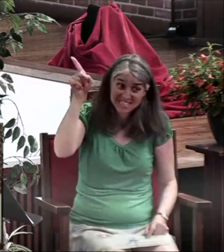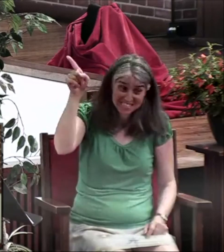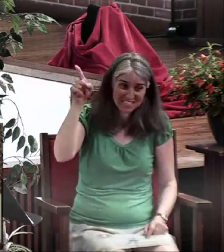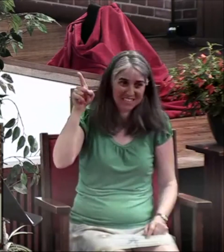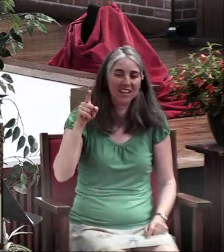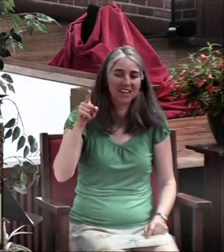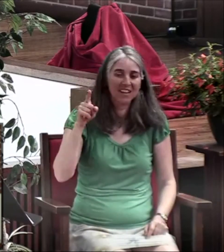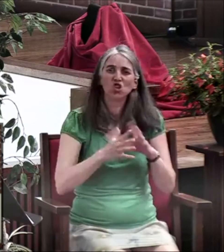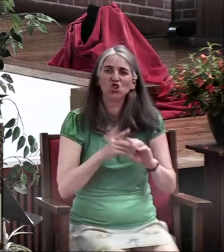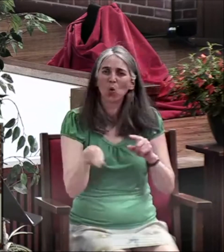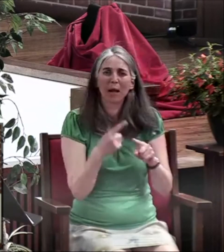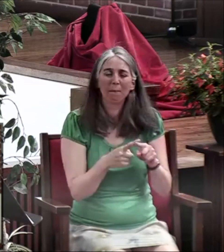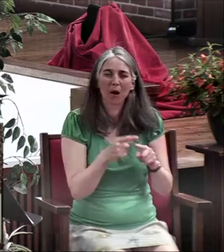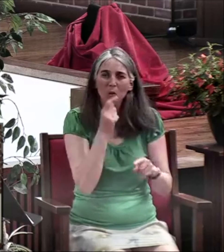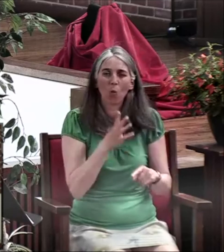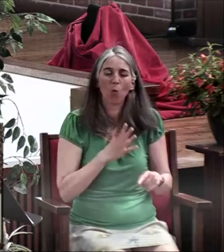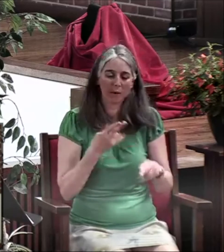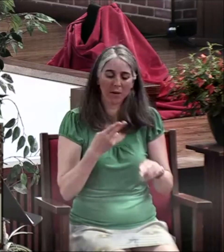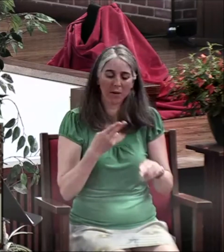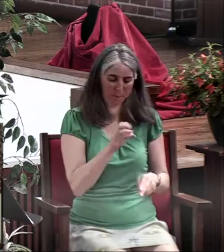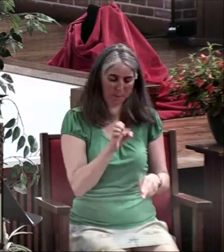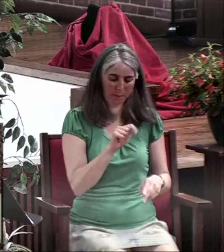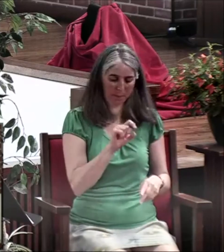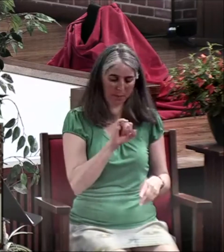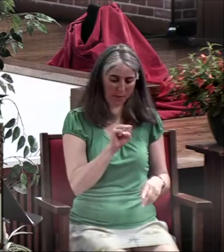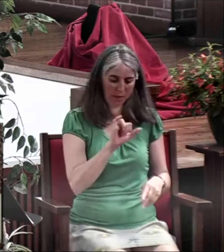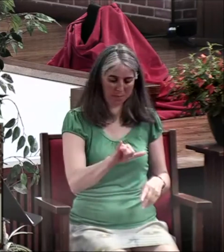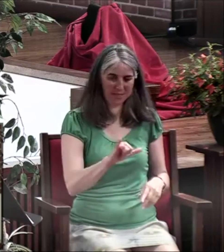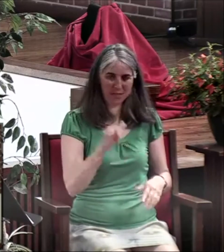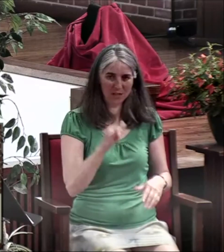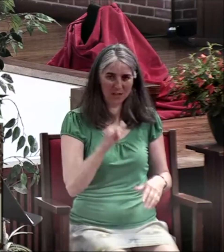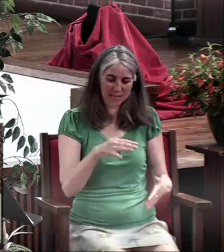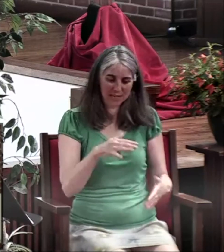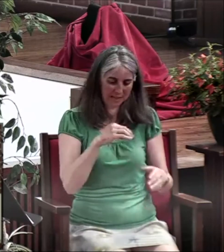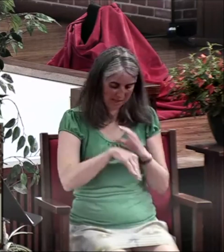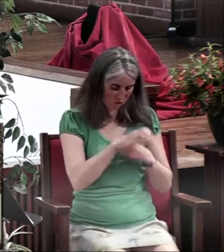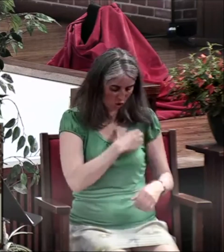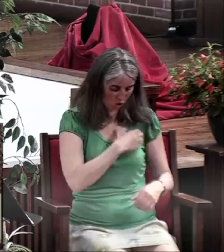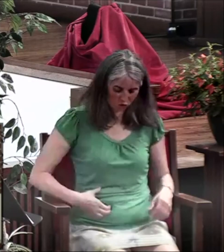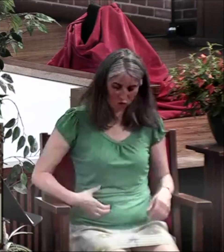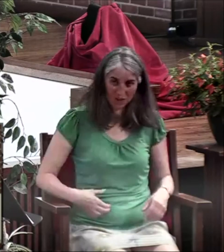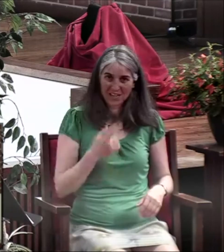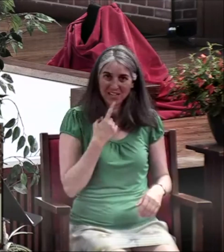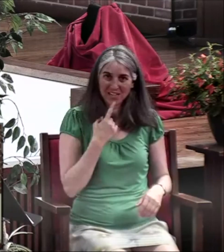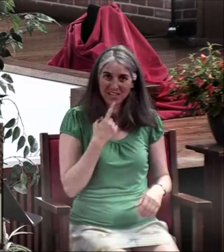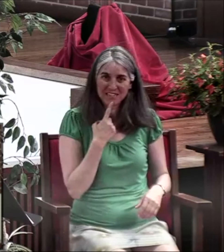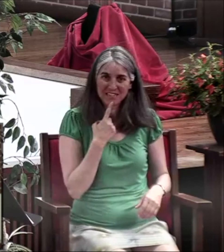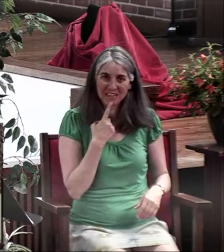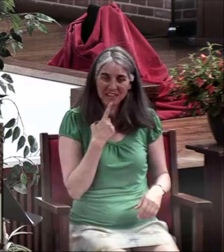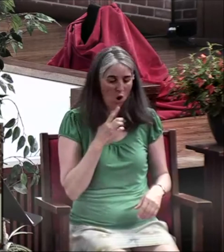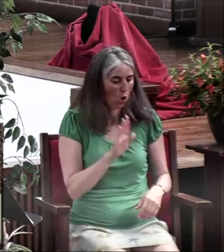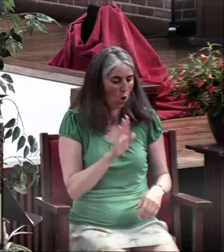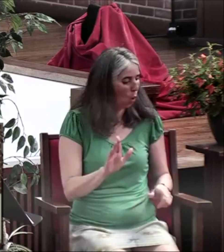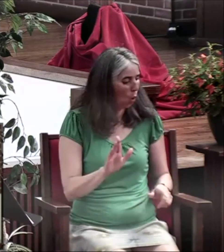There's a story about a lady named Betsy who was studying at Harvard. And she said she was, her entire life